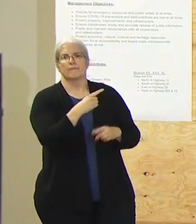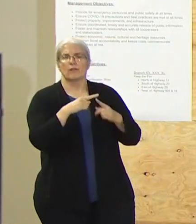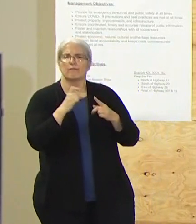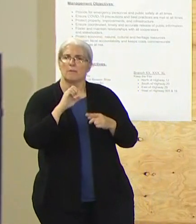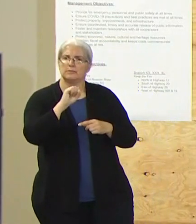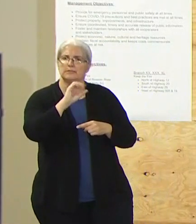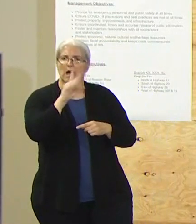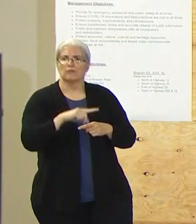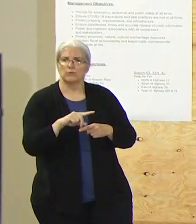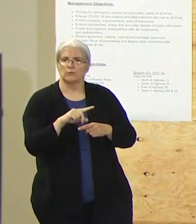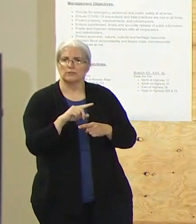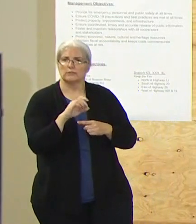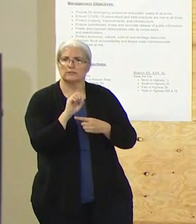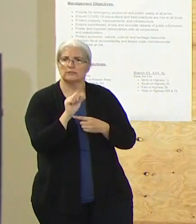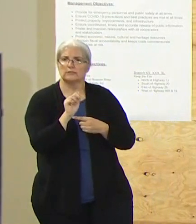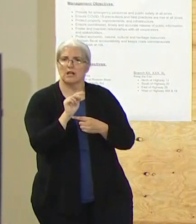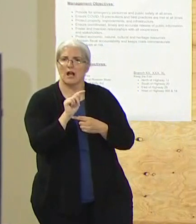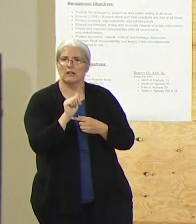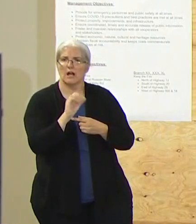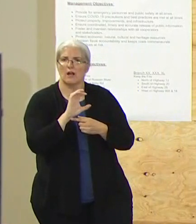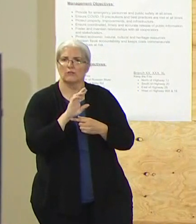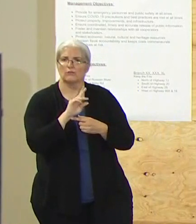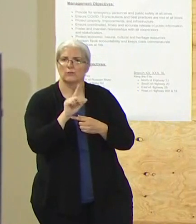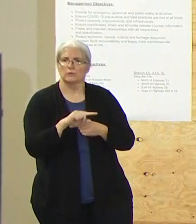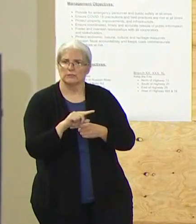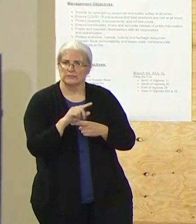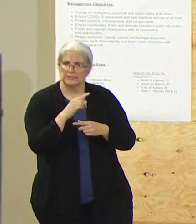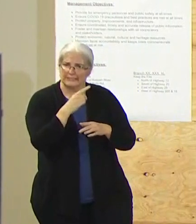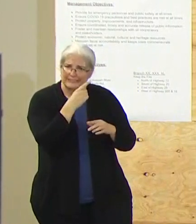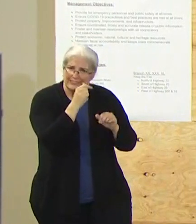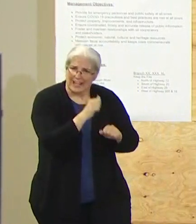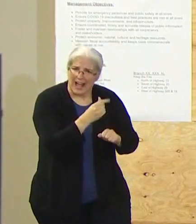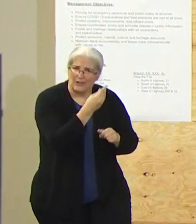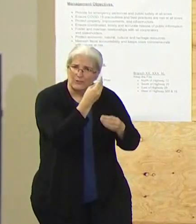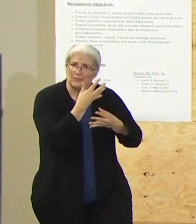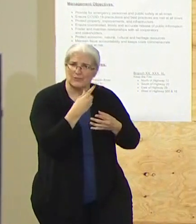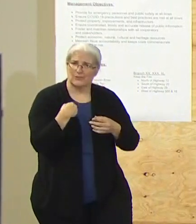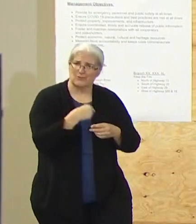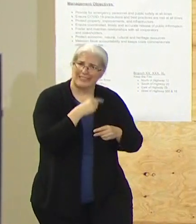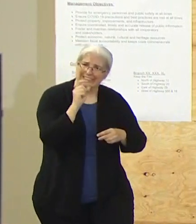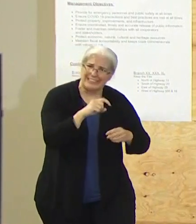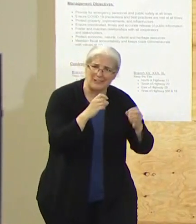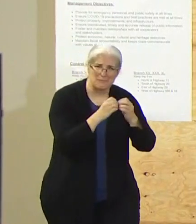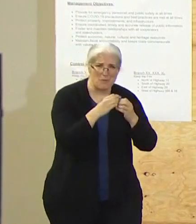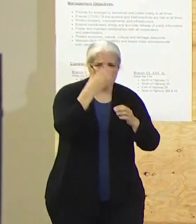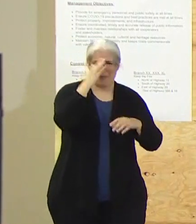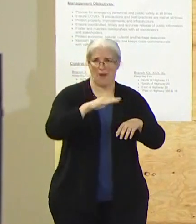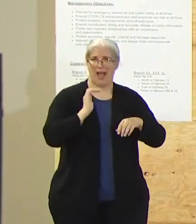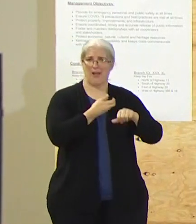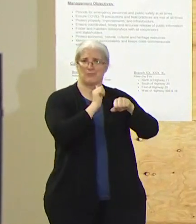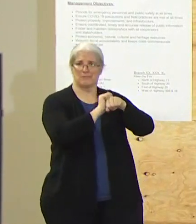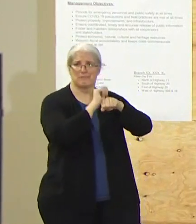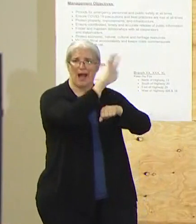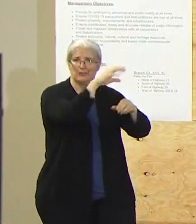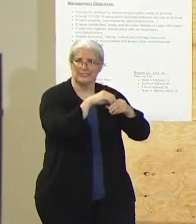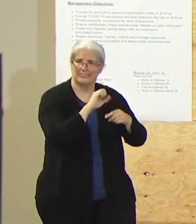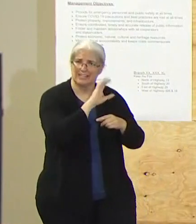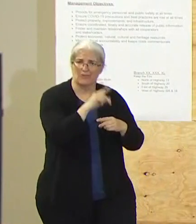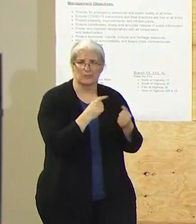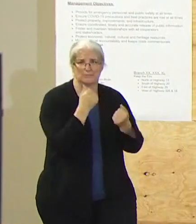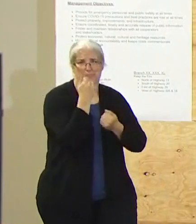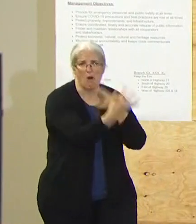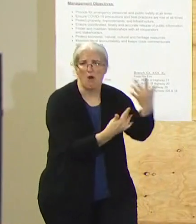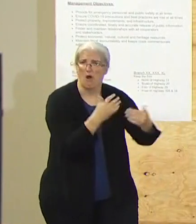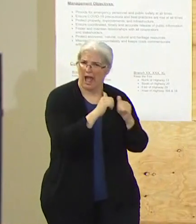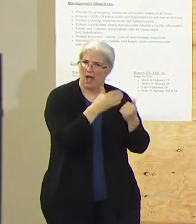more resources with the Santa Cruz mountains burning. What more can you do to help? I was there yesterday, and we are providing as